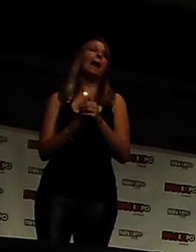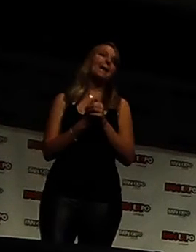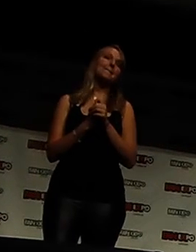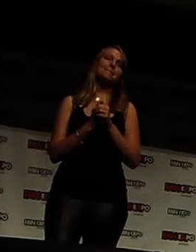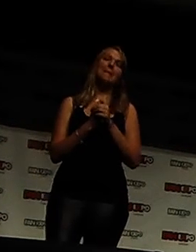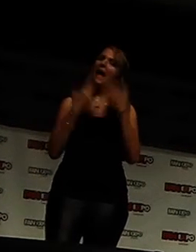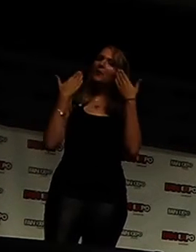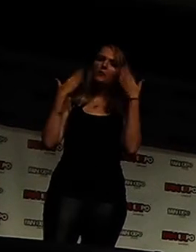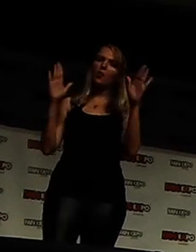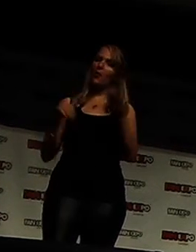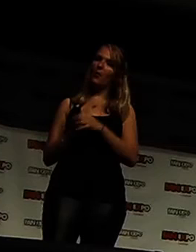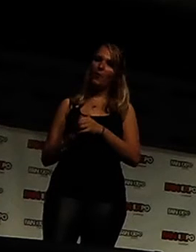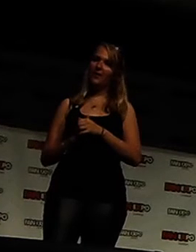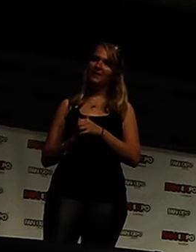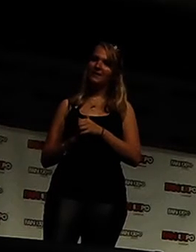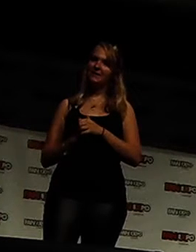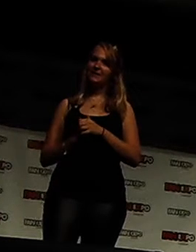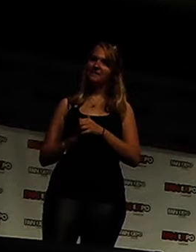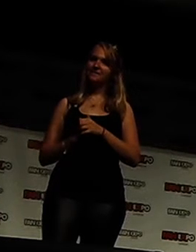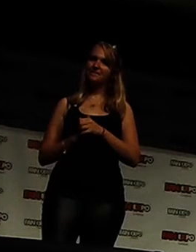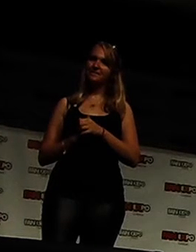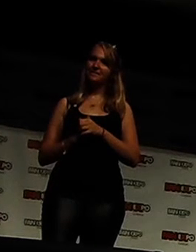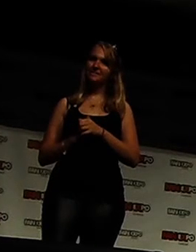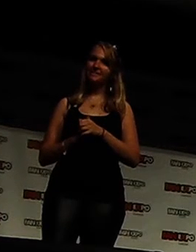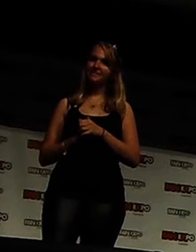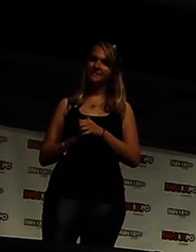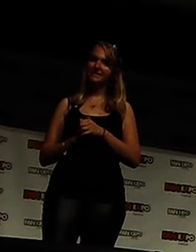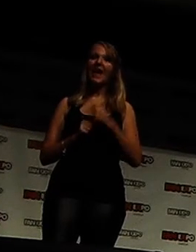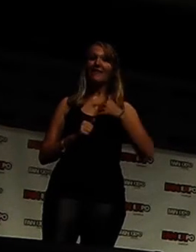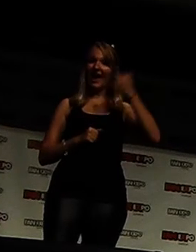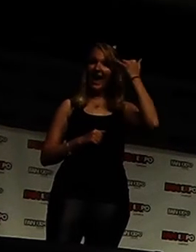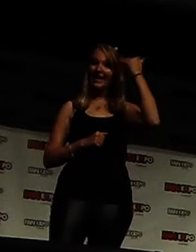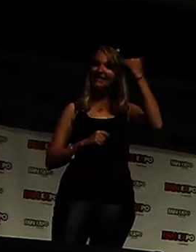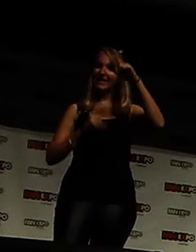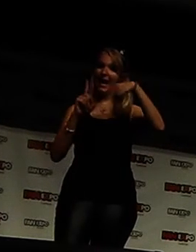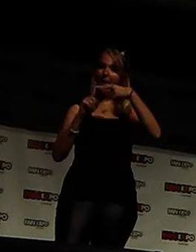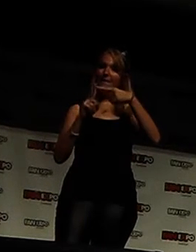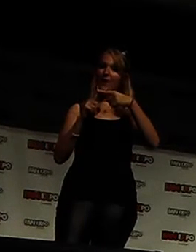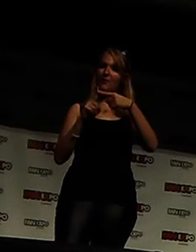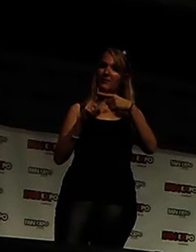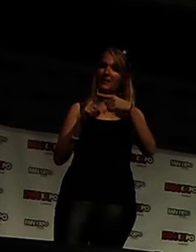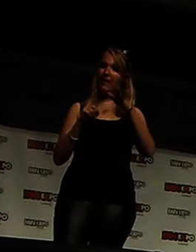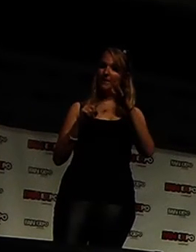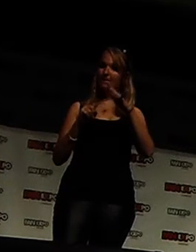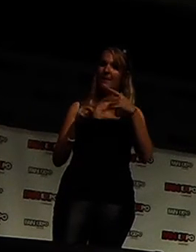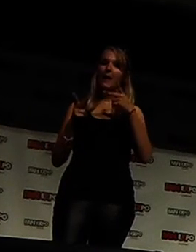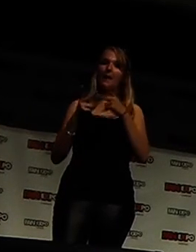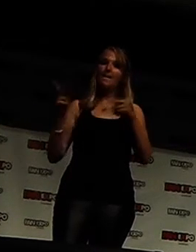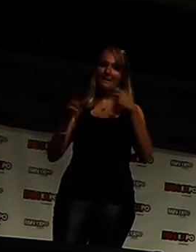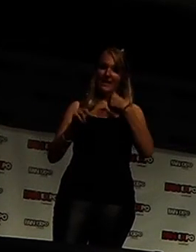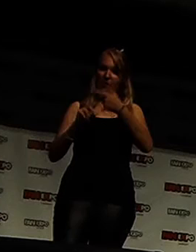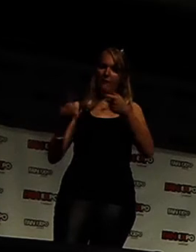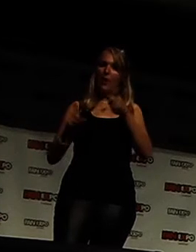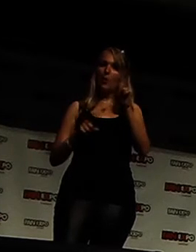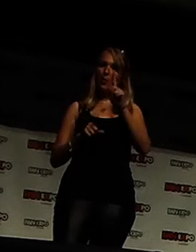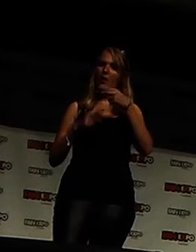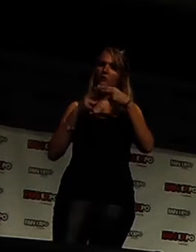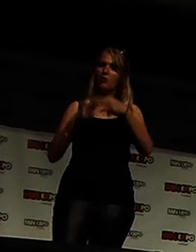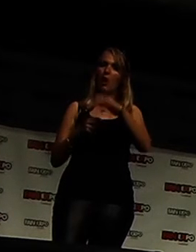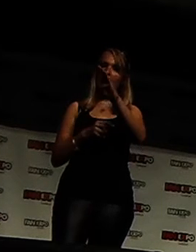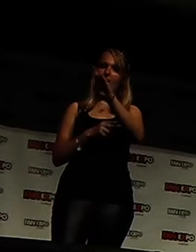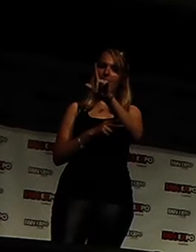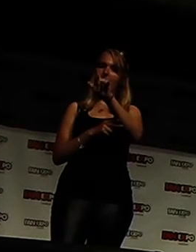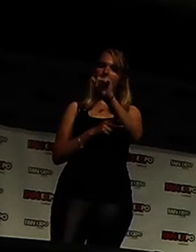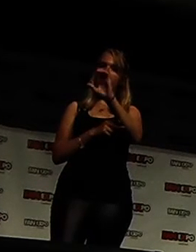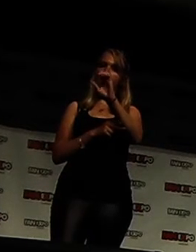I don't know. Actually, I've been thinking, because I've got an idea about a place. The place where I'm from is called Blackpool, and